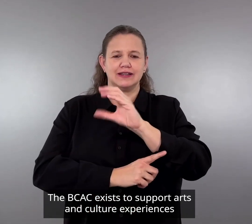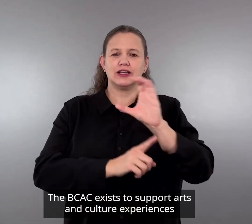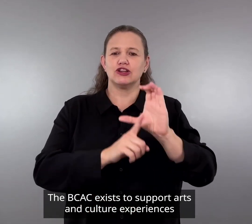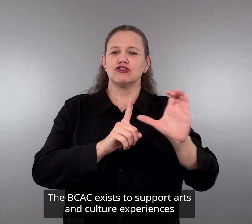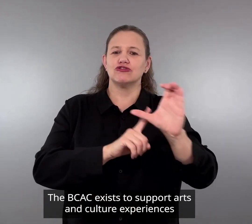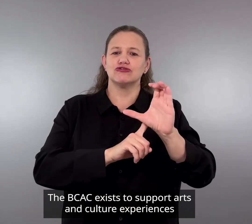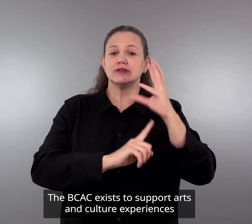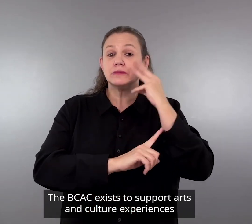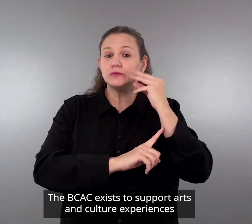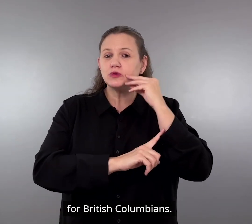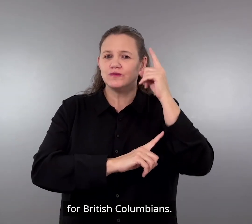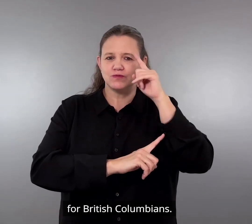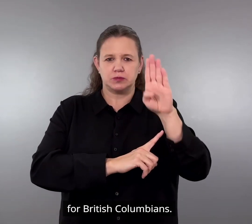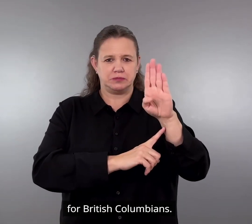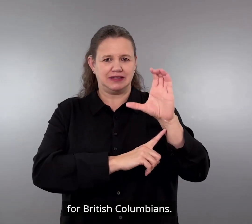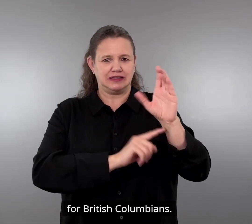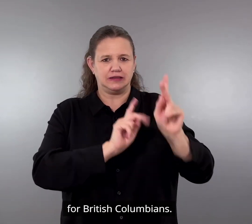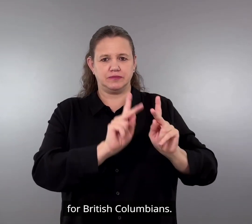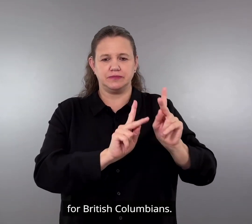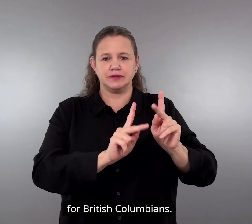culture experiences for British Columbians.